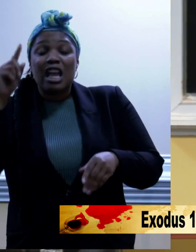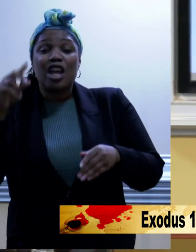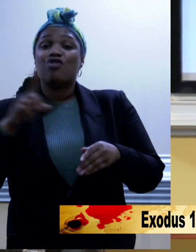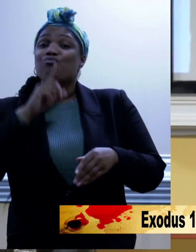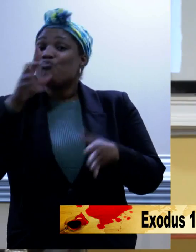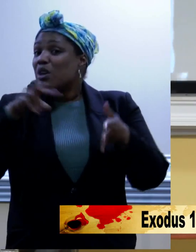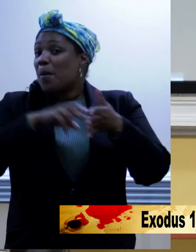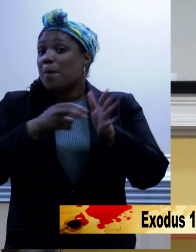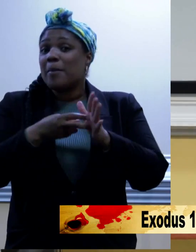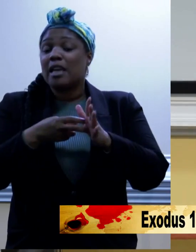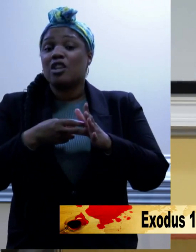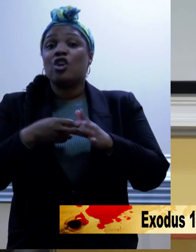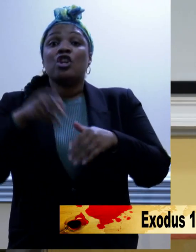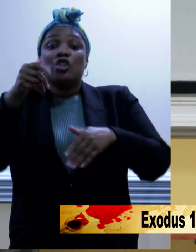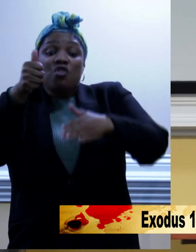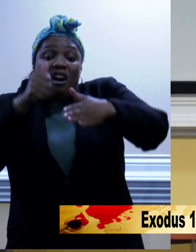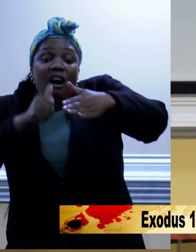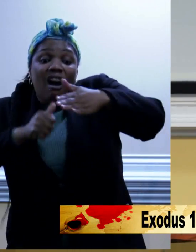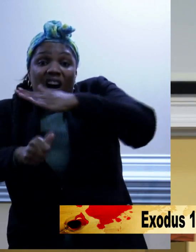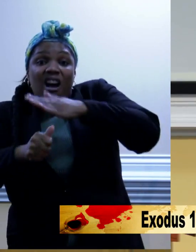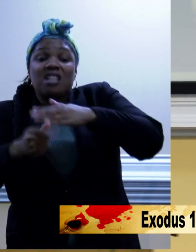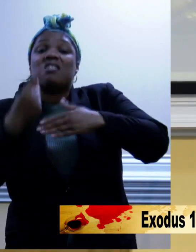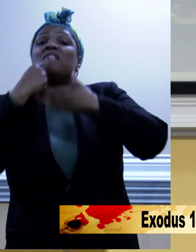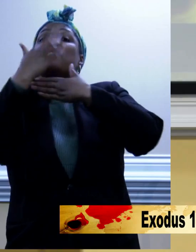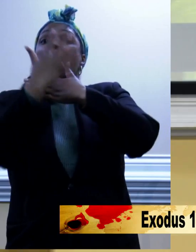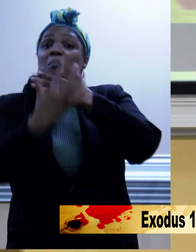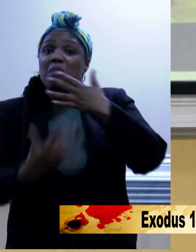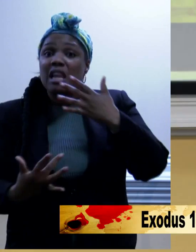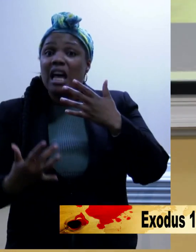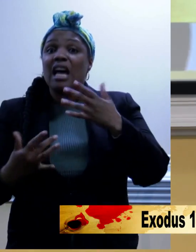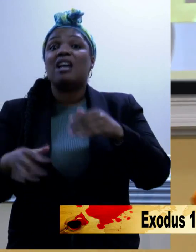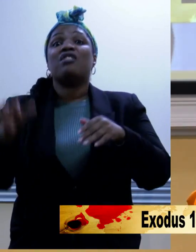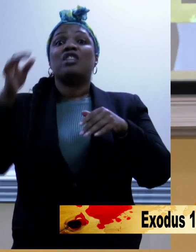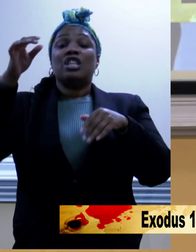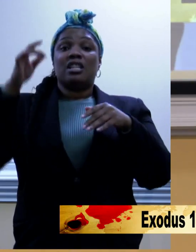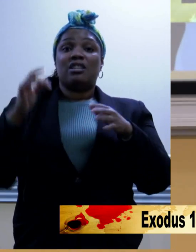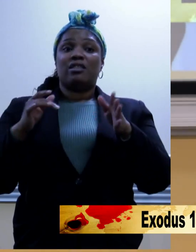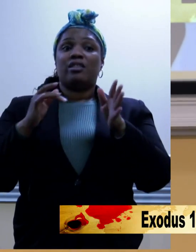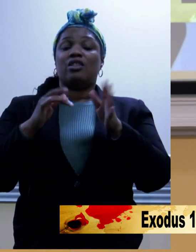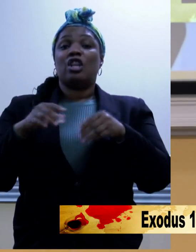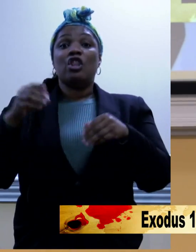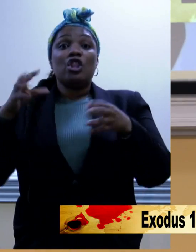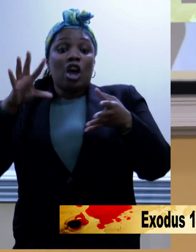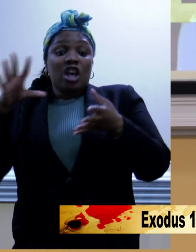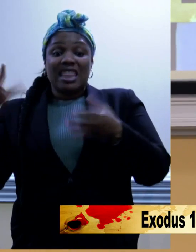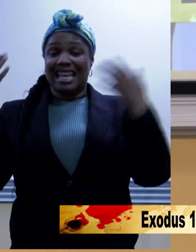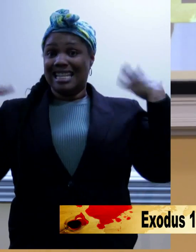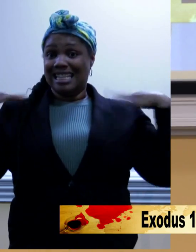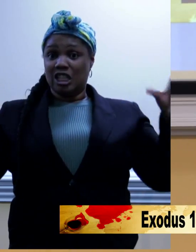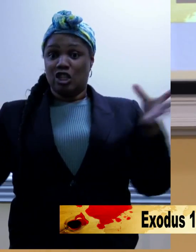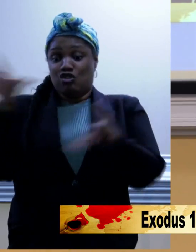you under the blood, do not walk out from under it, because if you do, make it plain, the destroyer is going to get it plain.